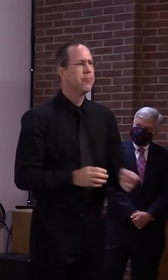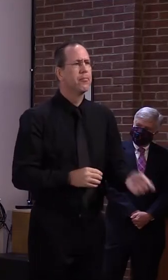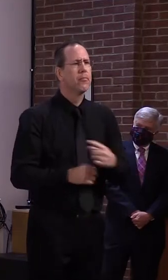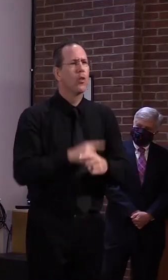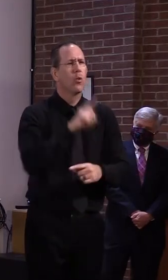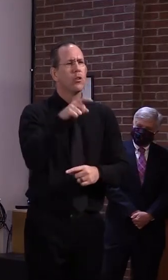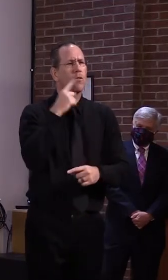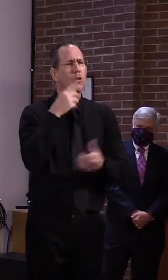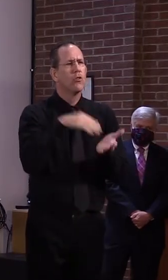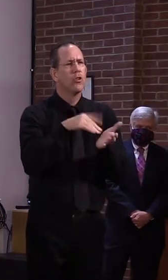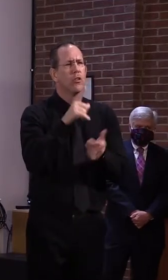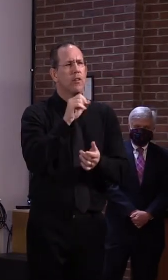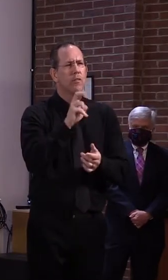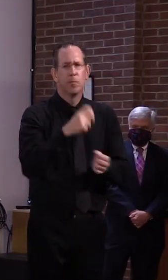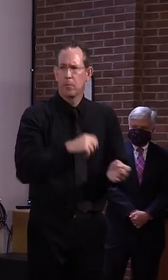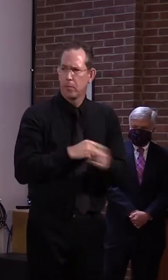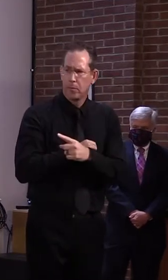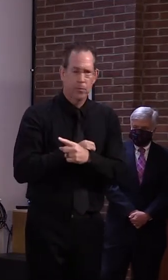Yep, go ahead, Steve.